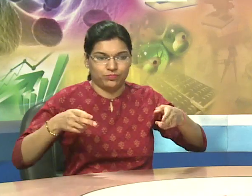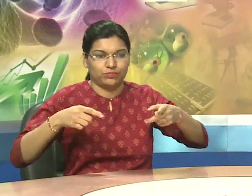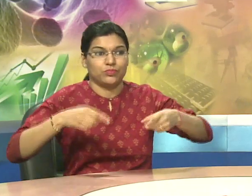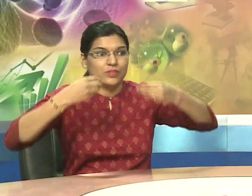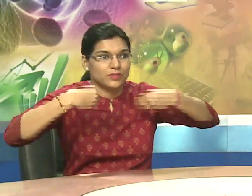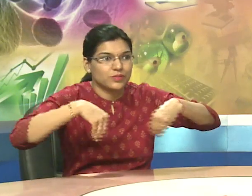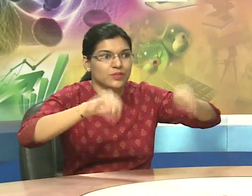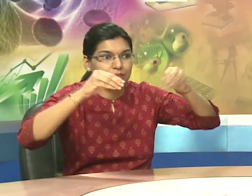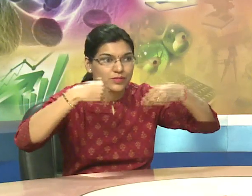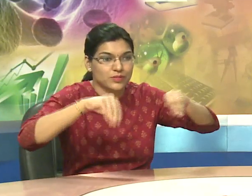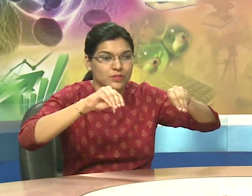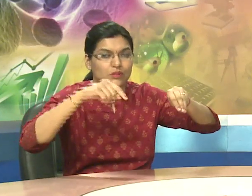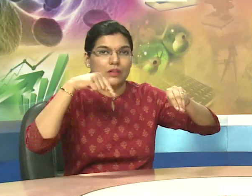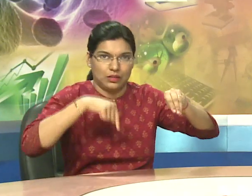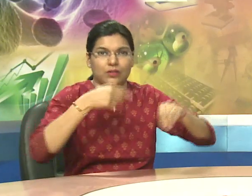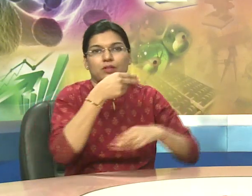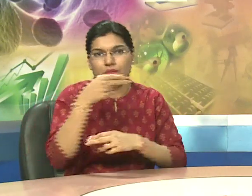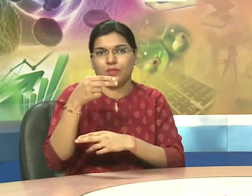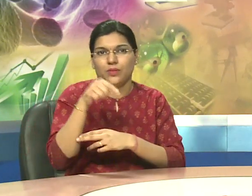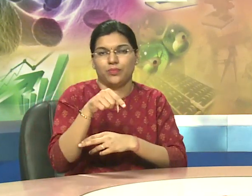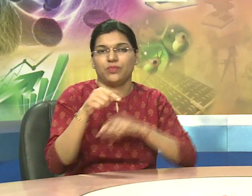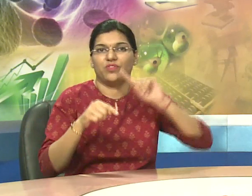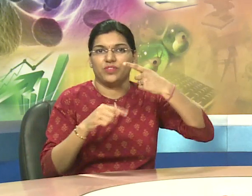This process is called trade.